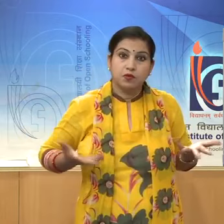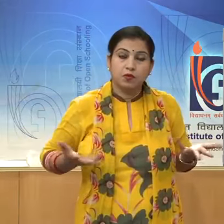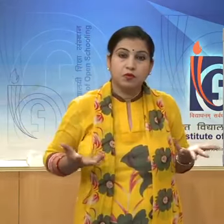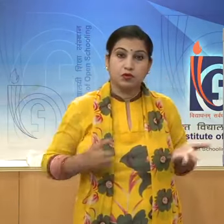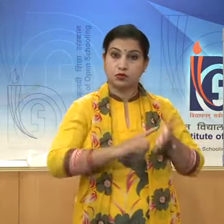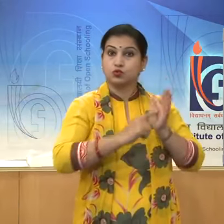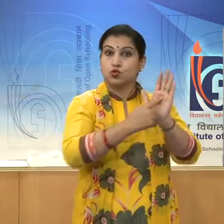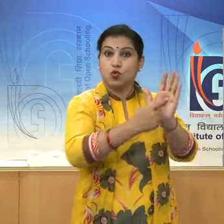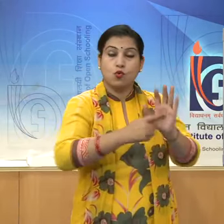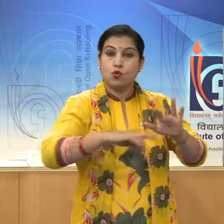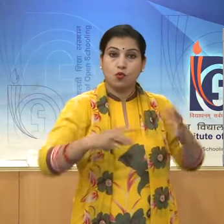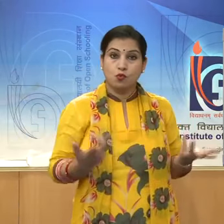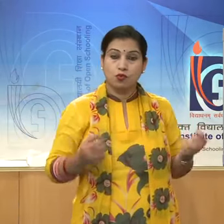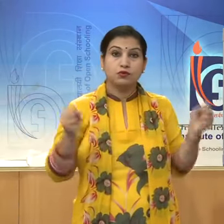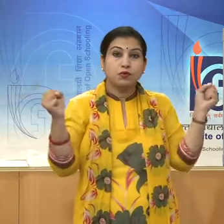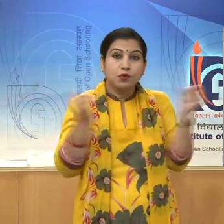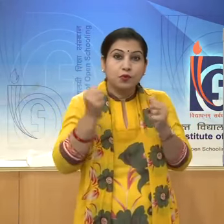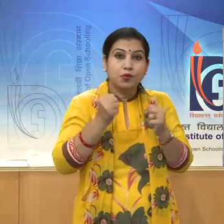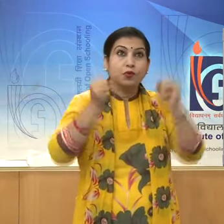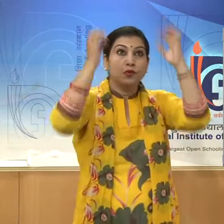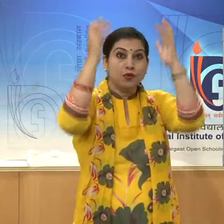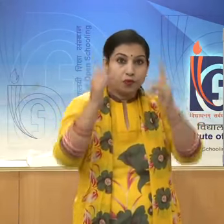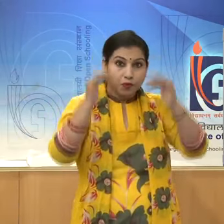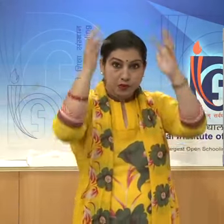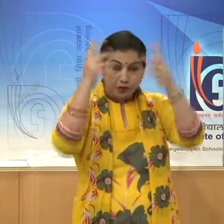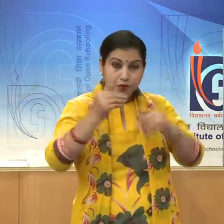It depicts icy mountain,